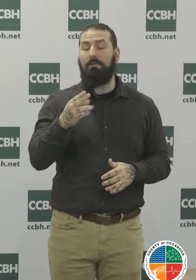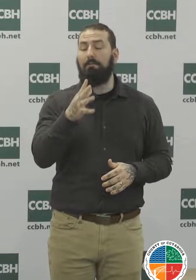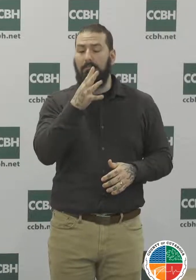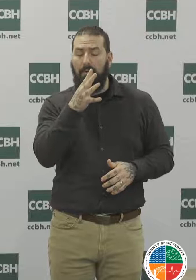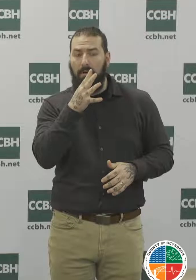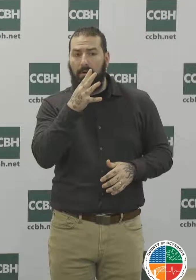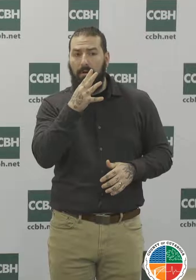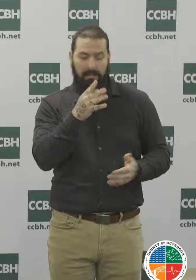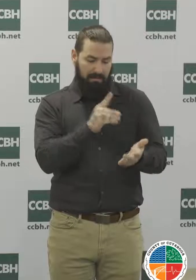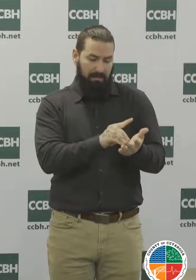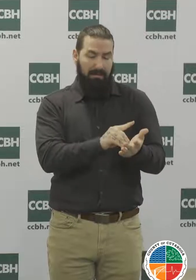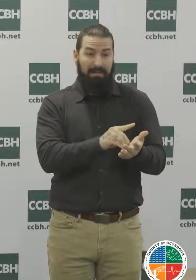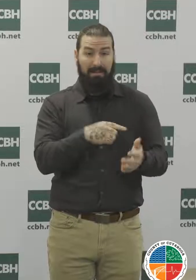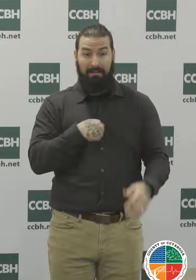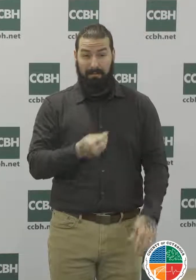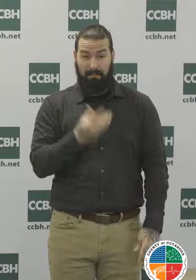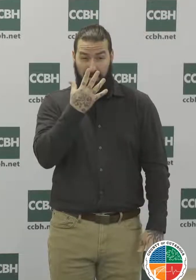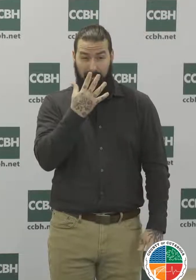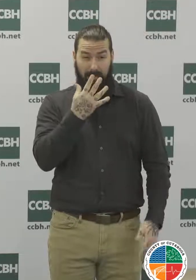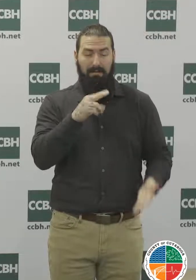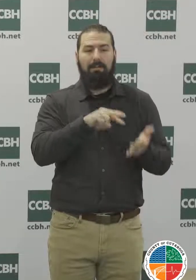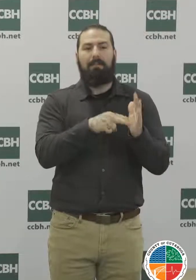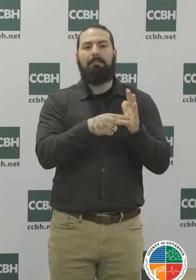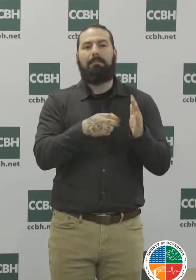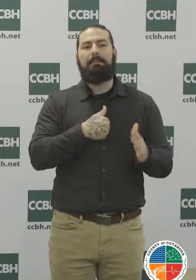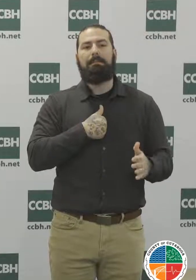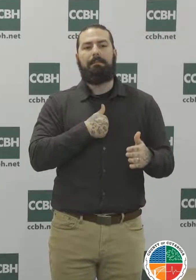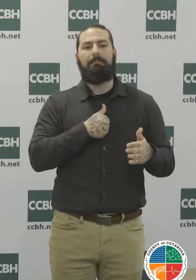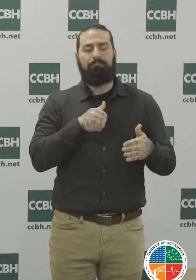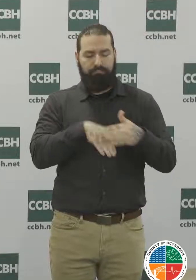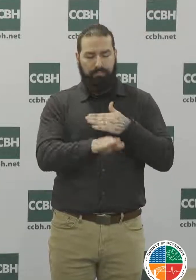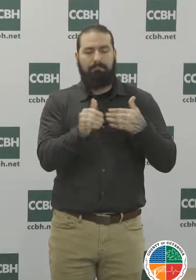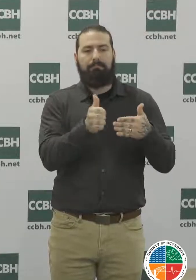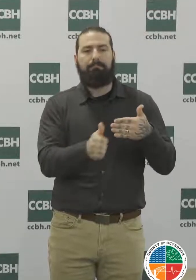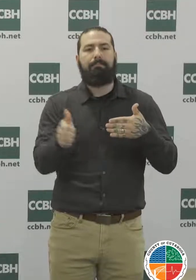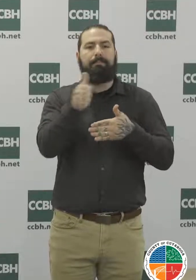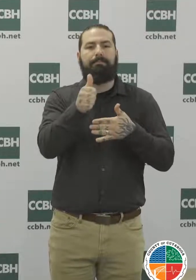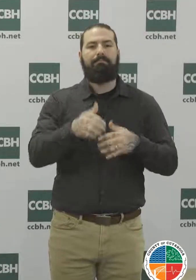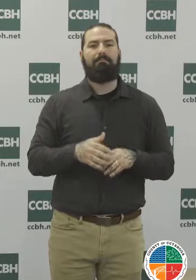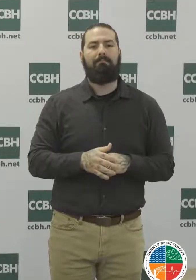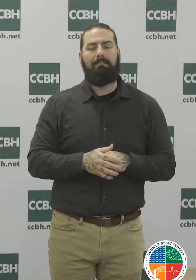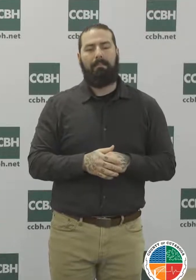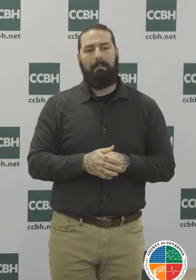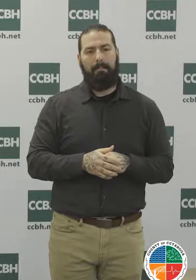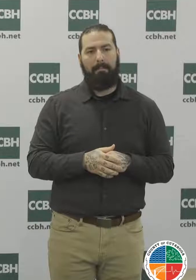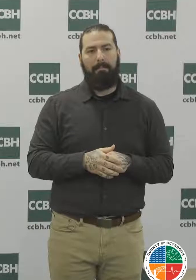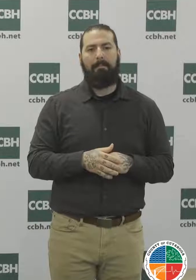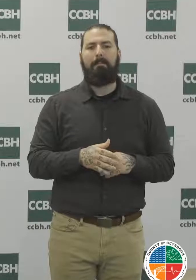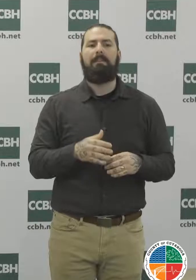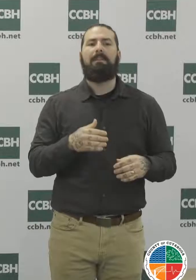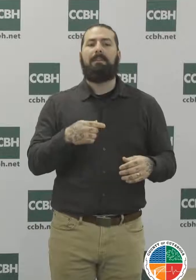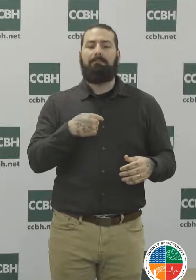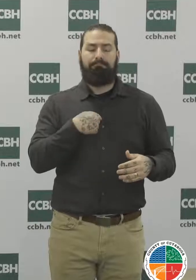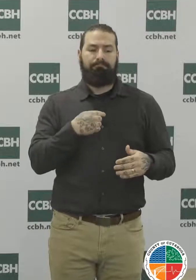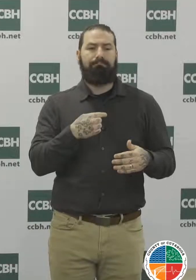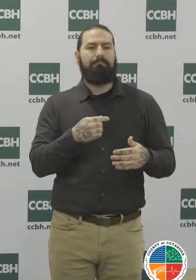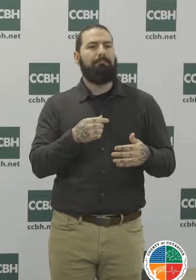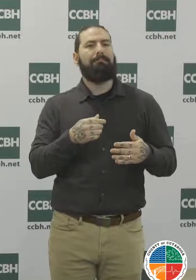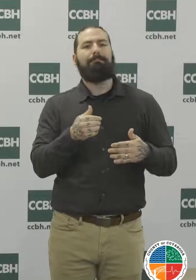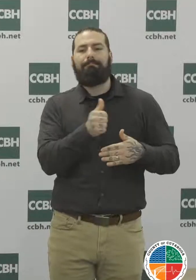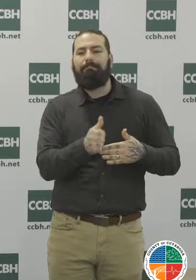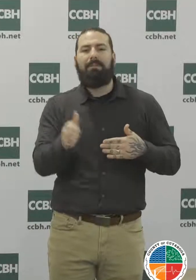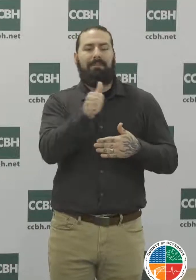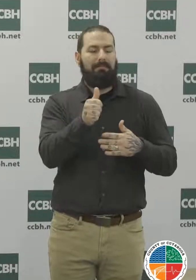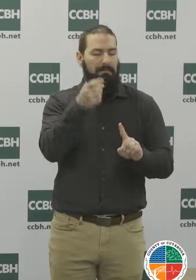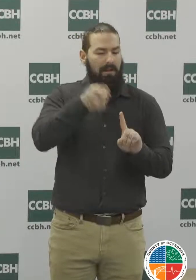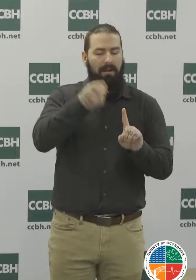I was born with privilege. The privilege associated with being white is automatic, given the context in